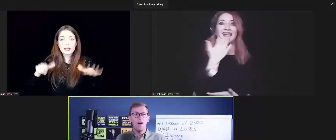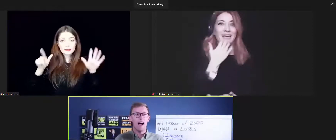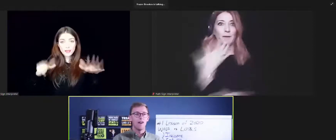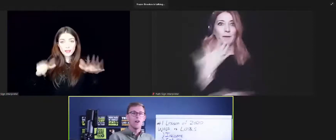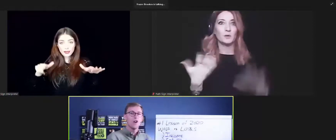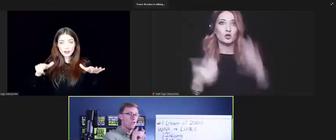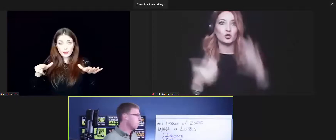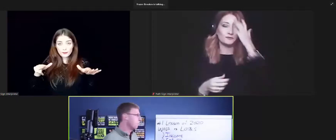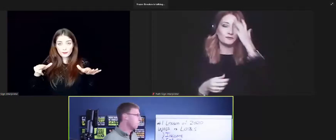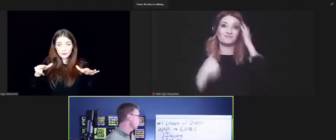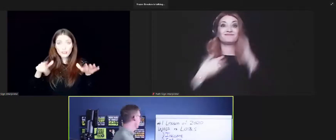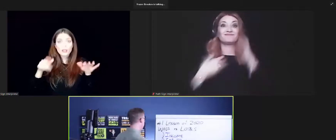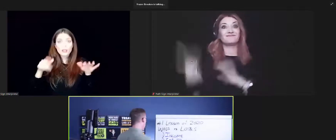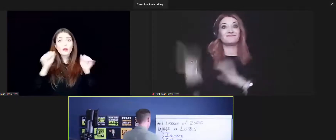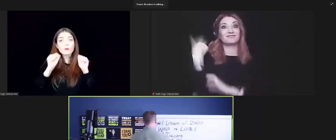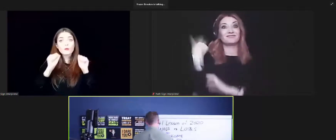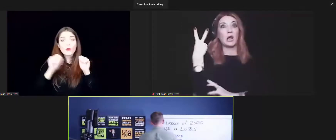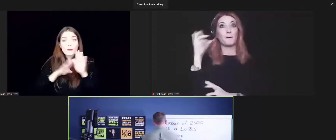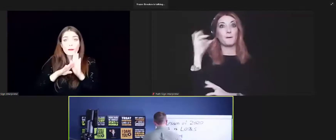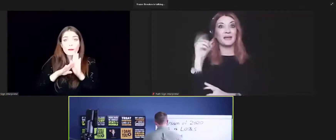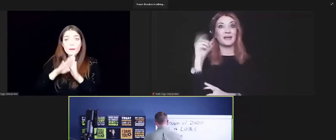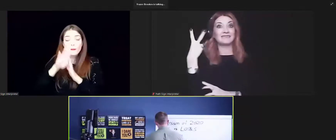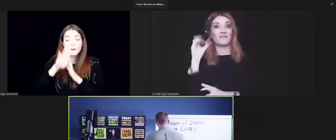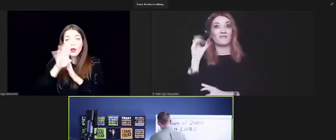at. Number 3.